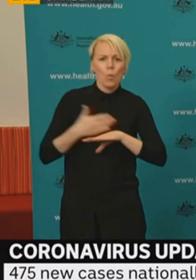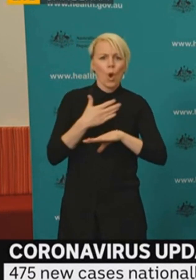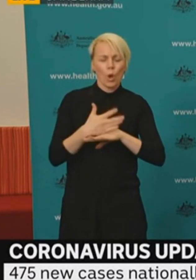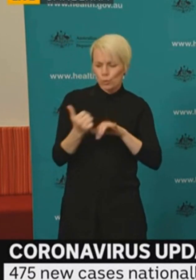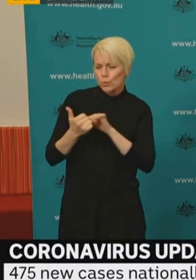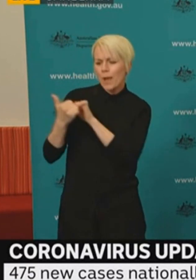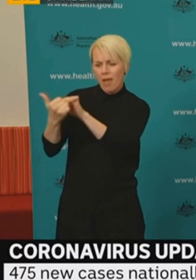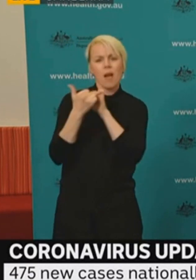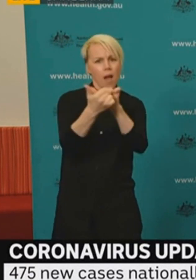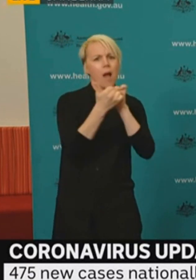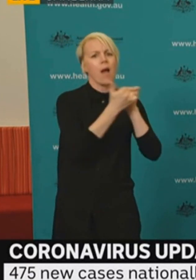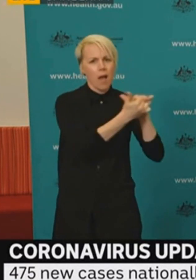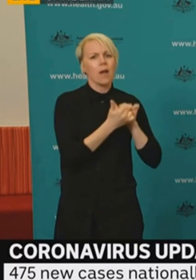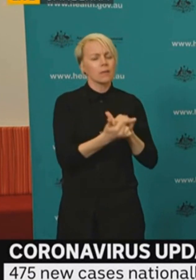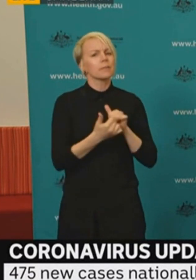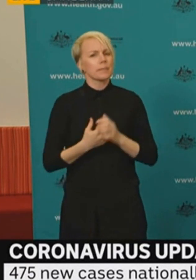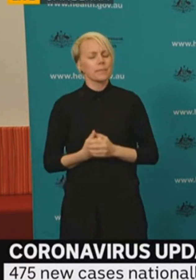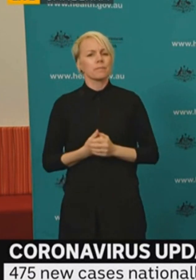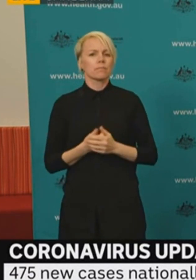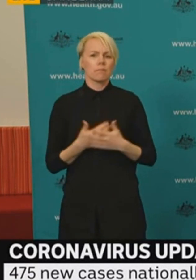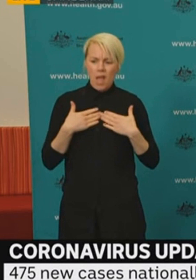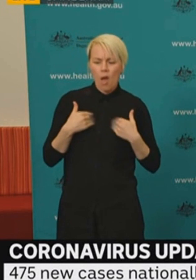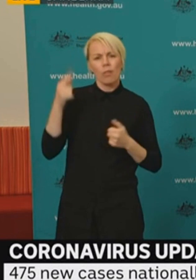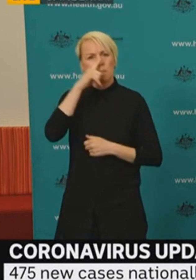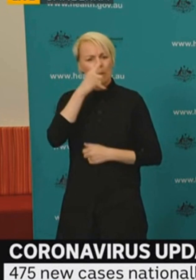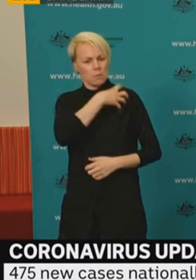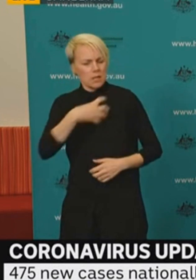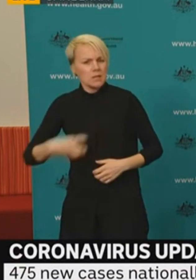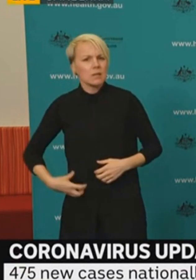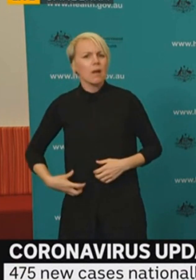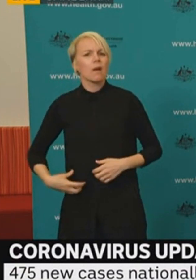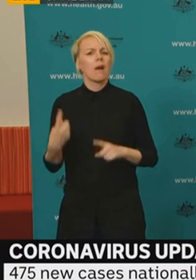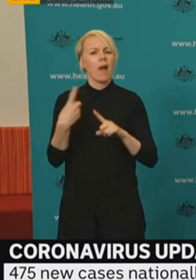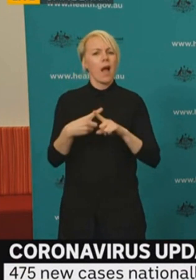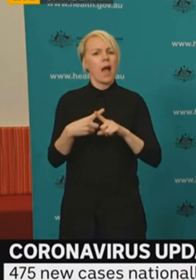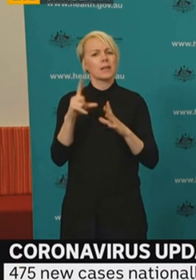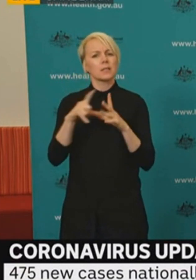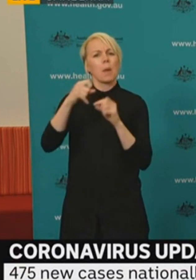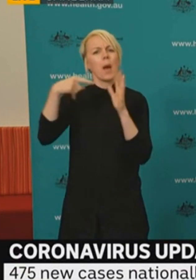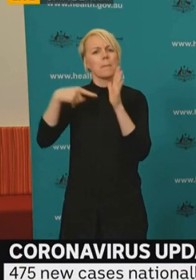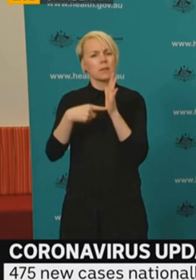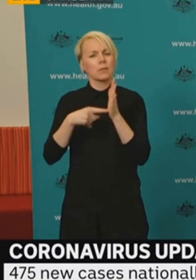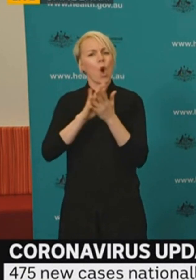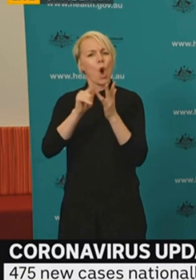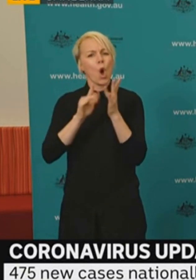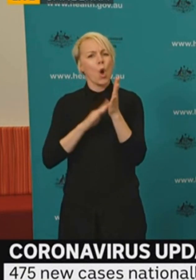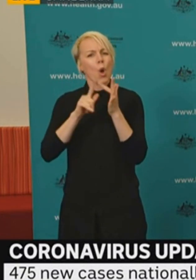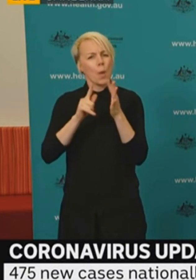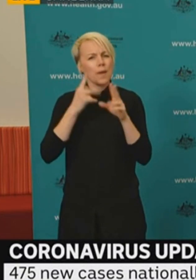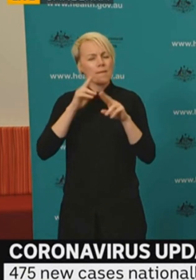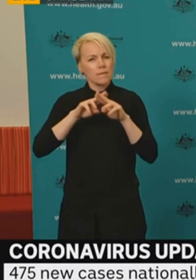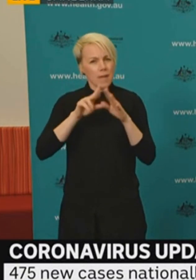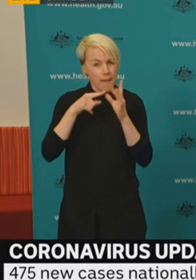Health and Emergency Management Australia, which of course is housed within the Department of Home Affairs, a